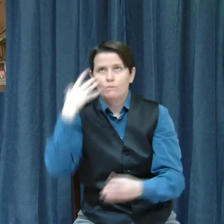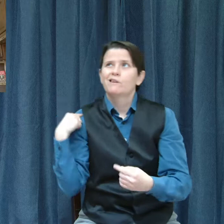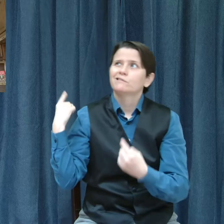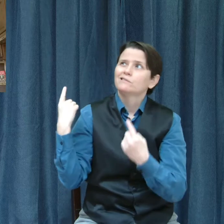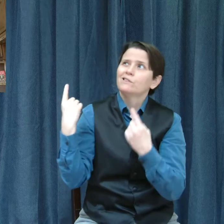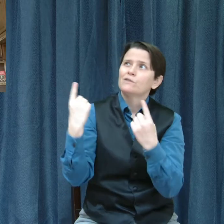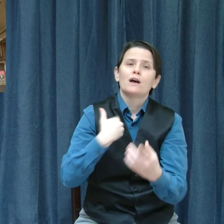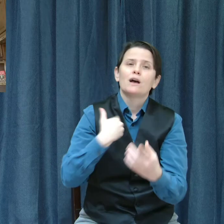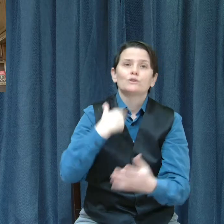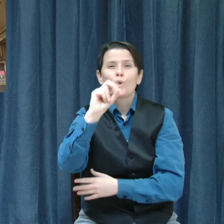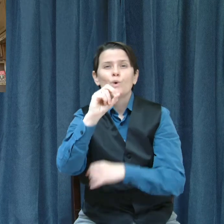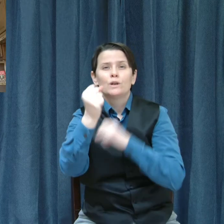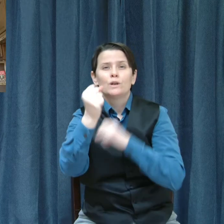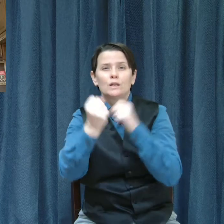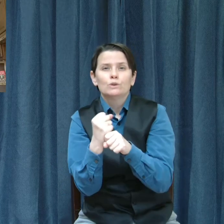I've been